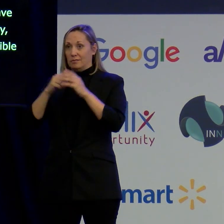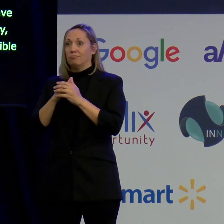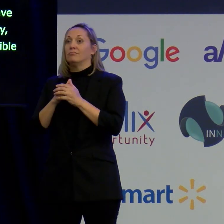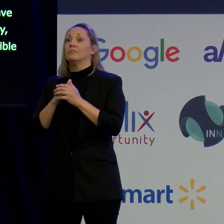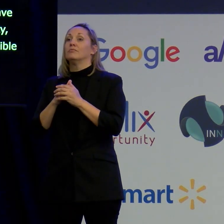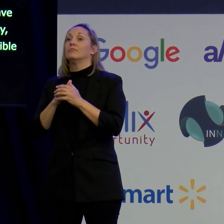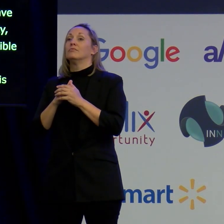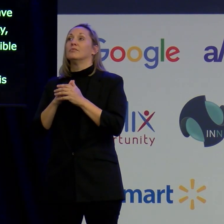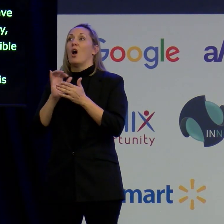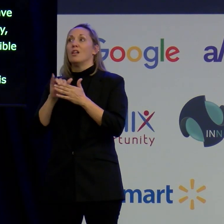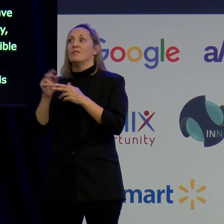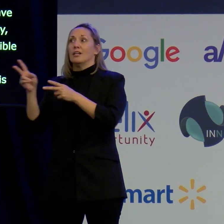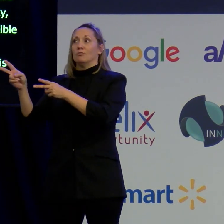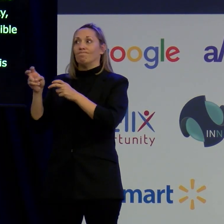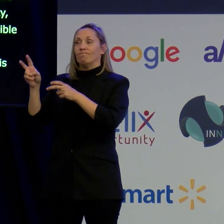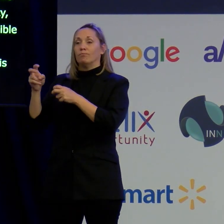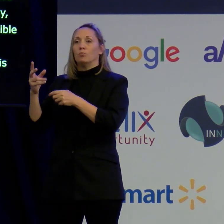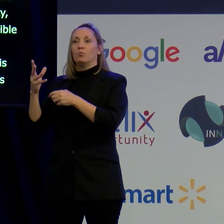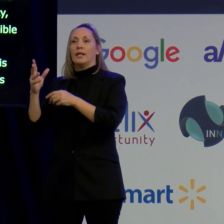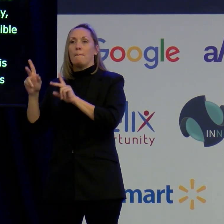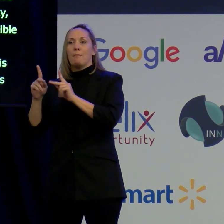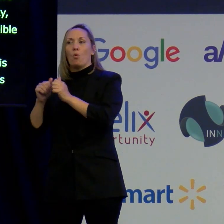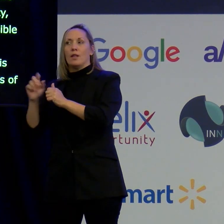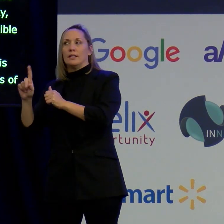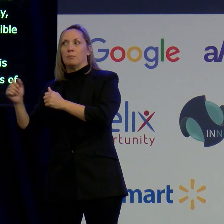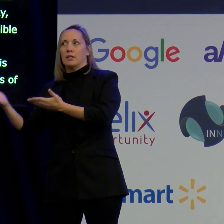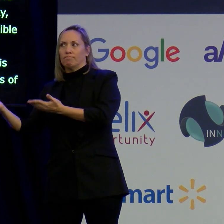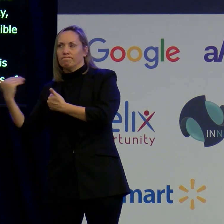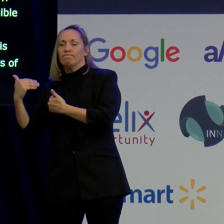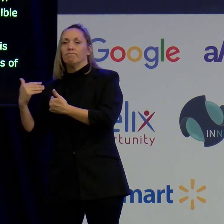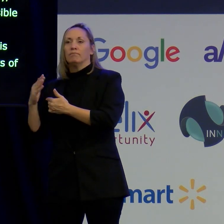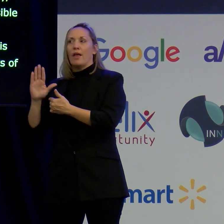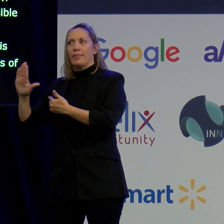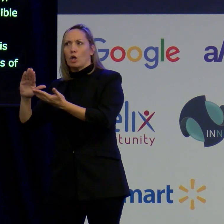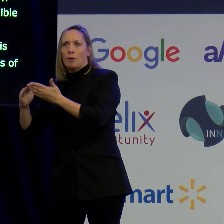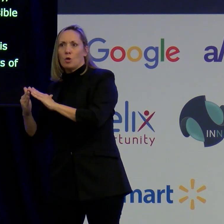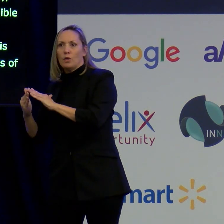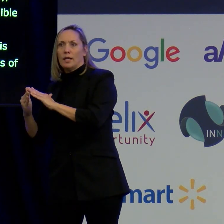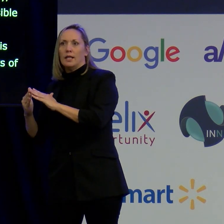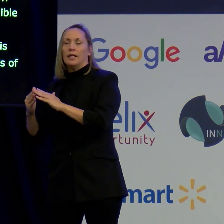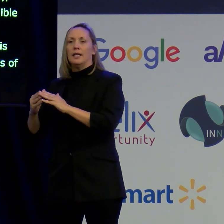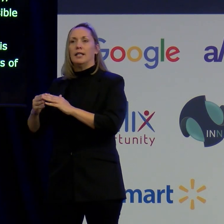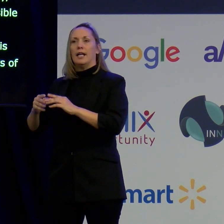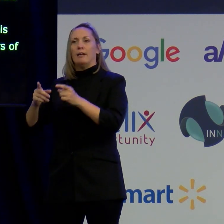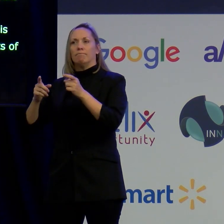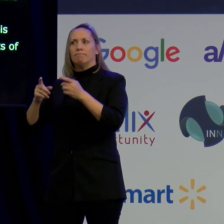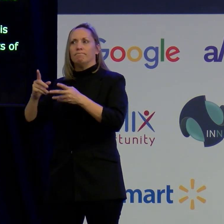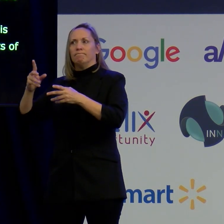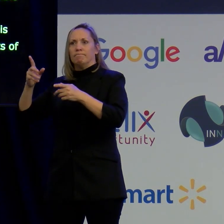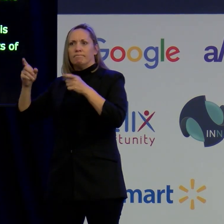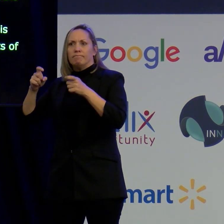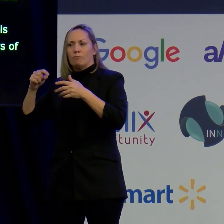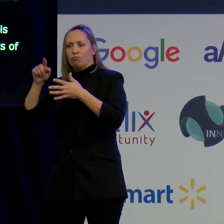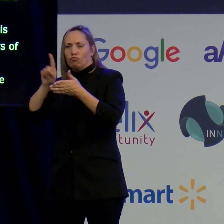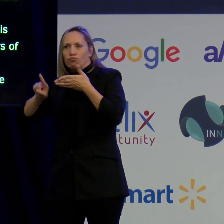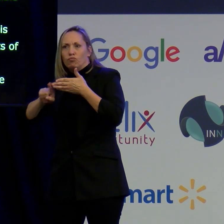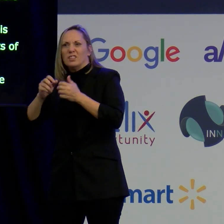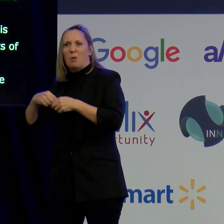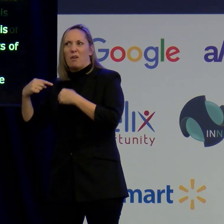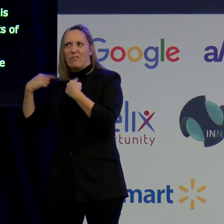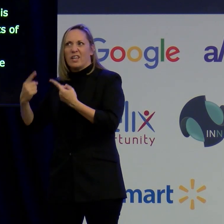to pull in the insights of people with disabilities and the community and tackle some of the historical problems that we know exist with